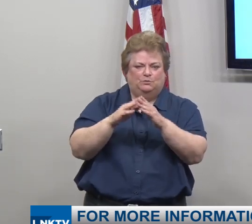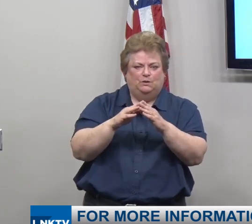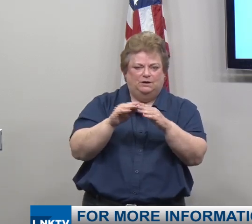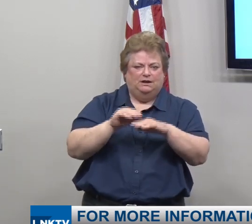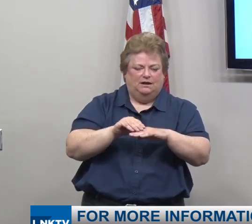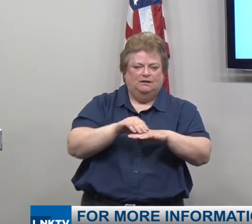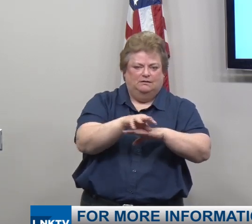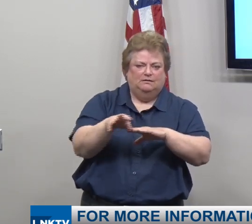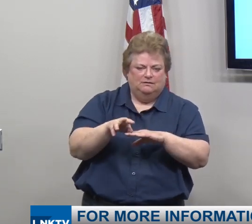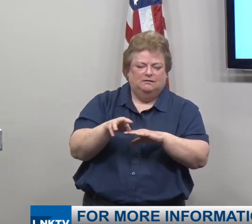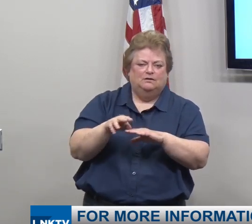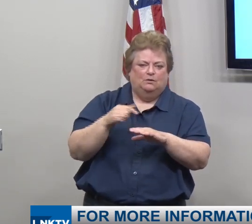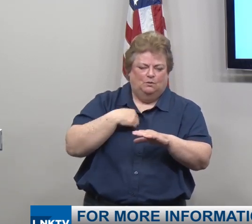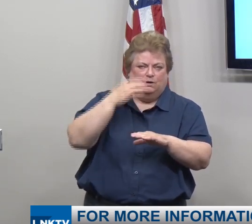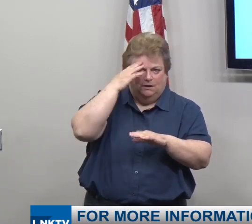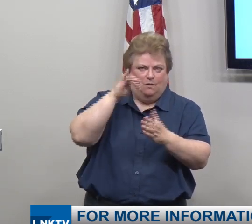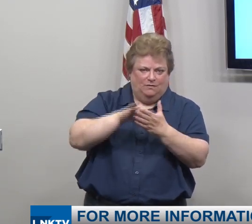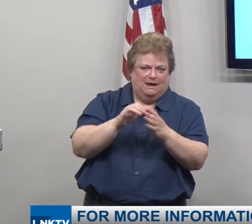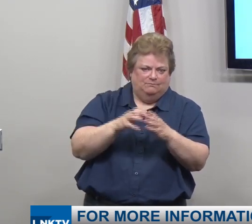That much we know.